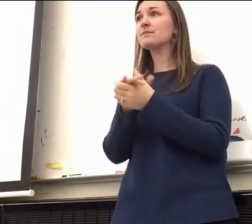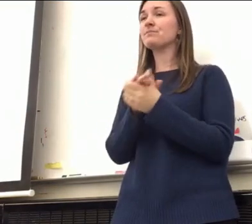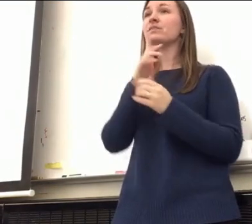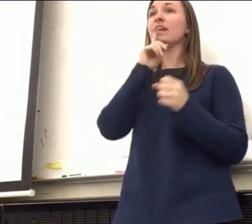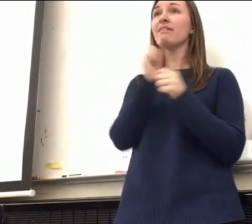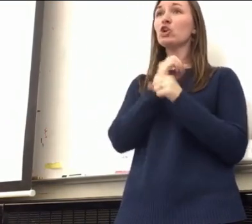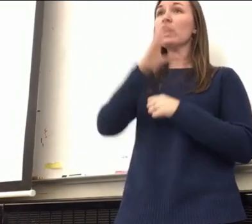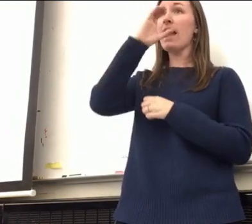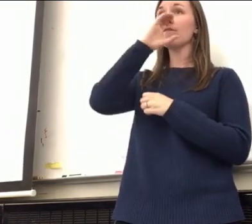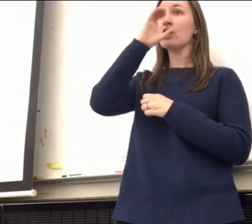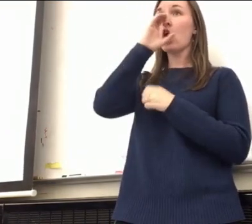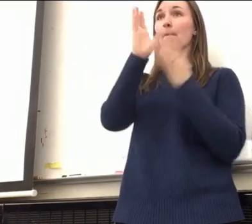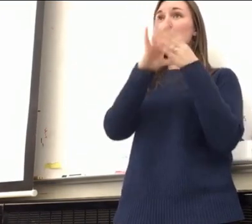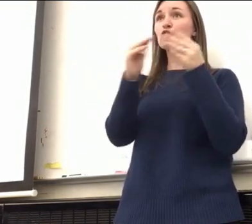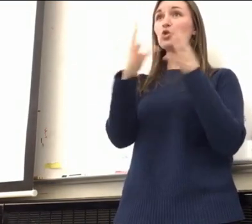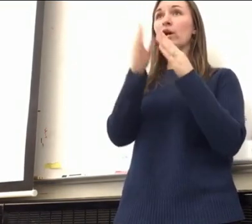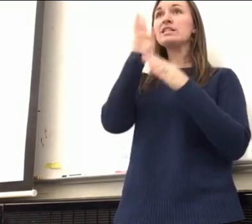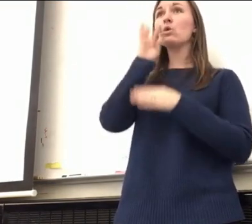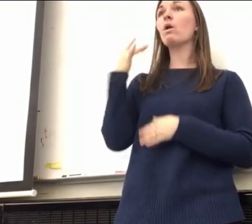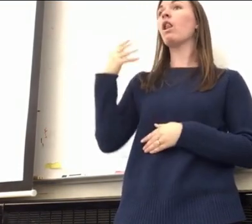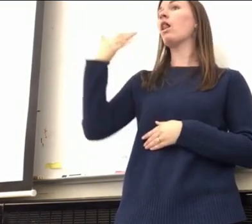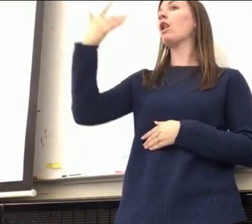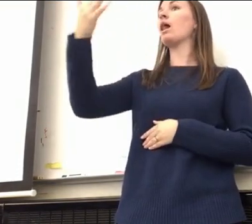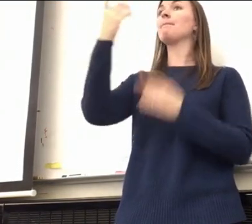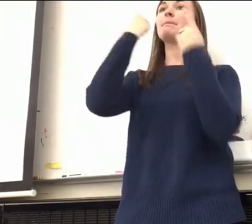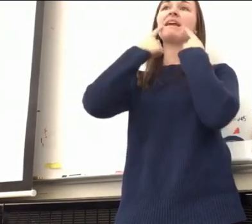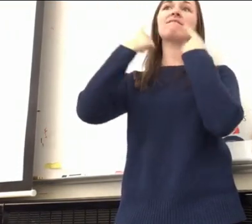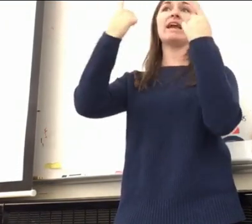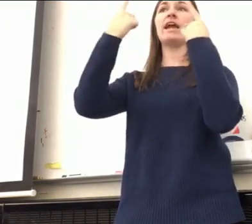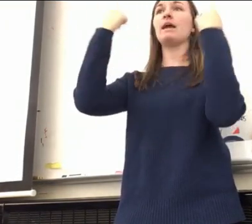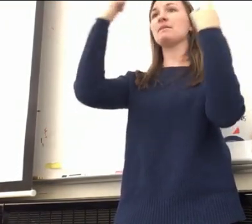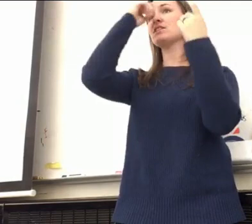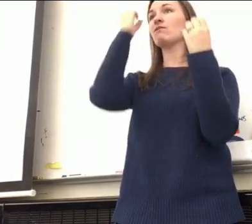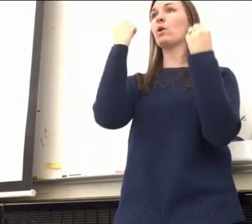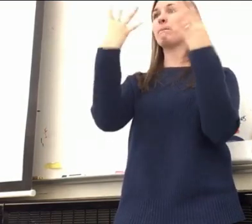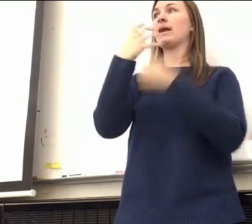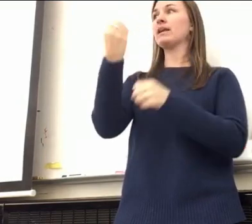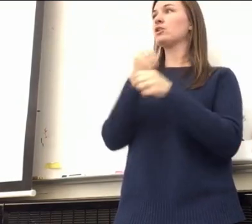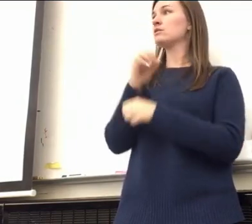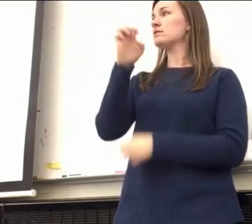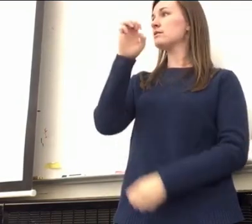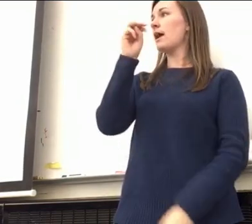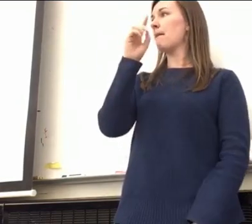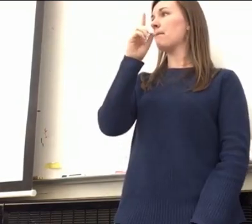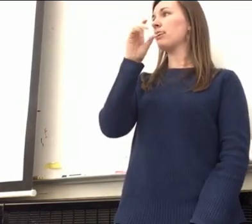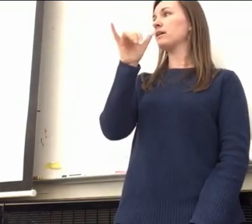going to go until 1966 and very famous. Emily Brown.